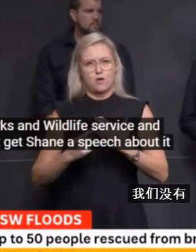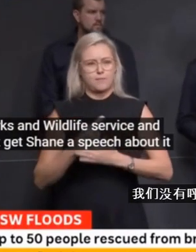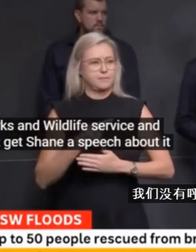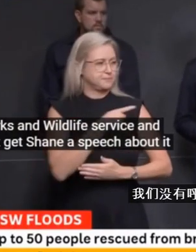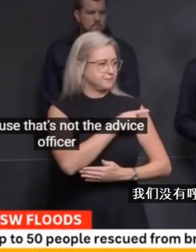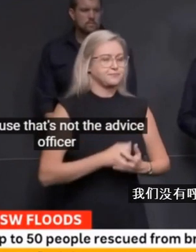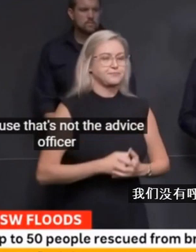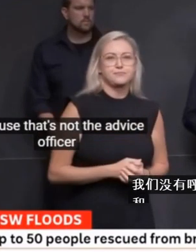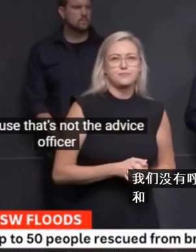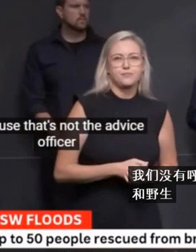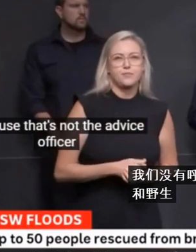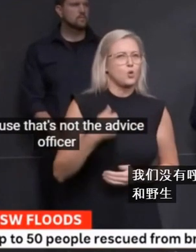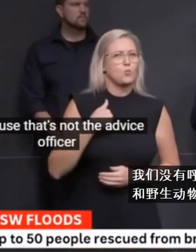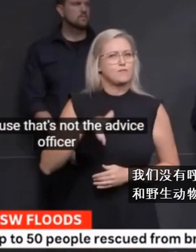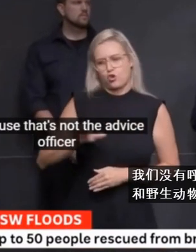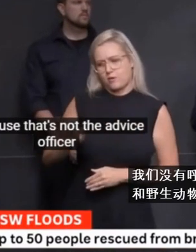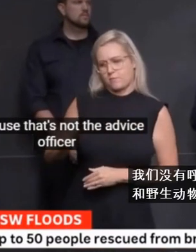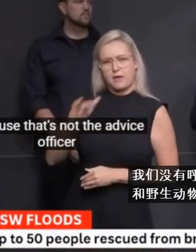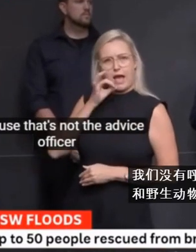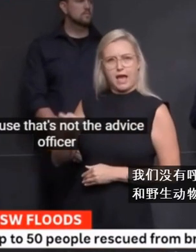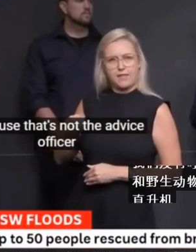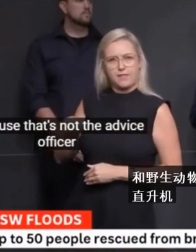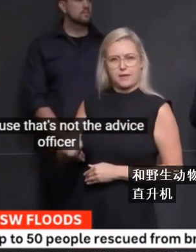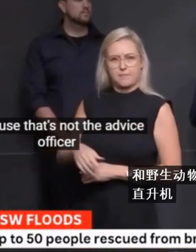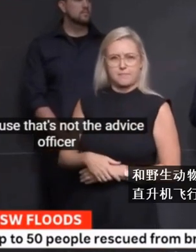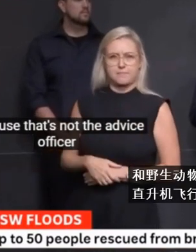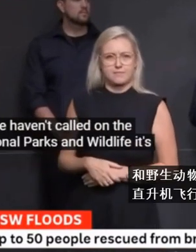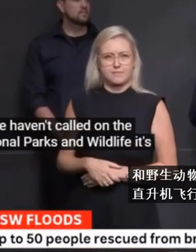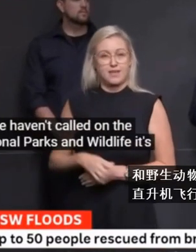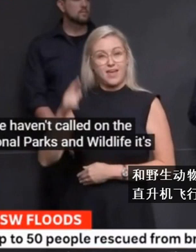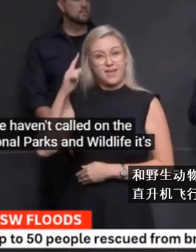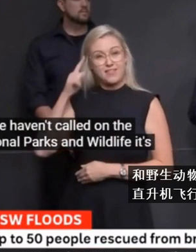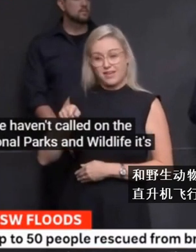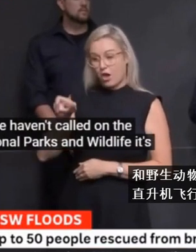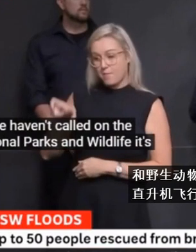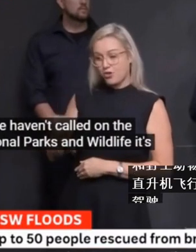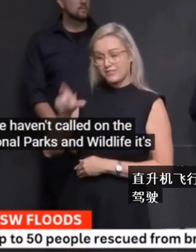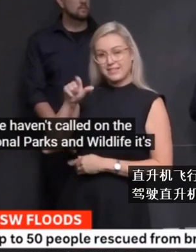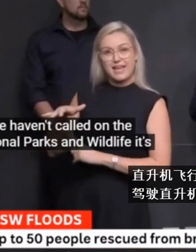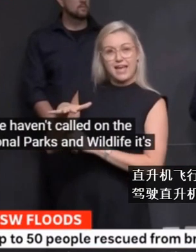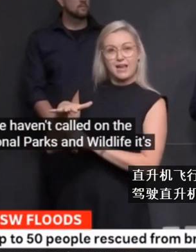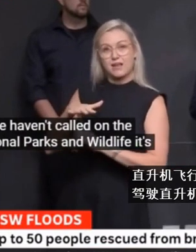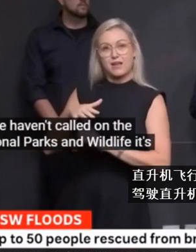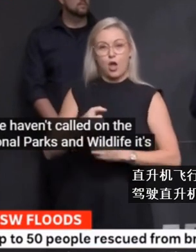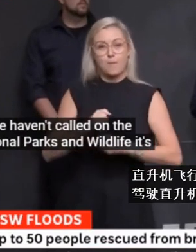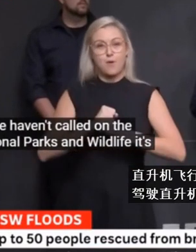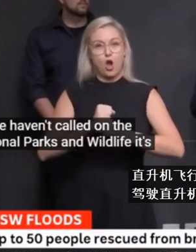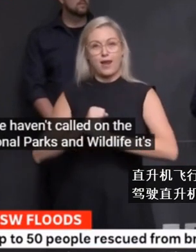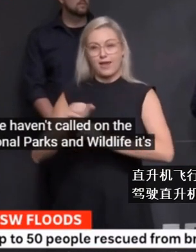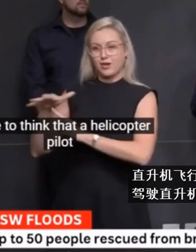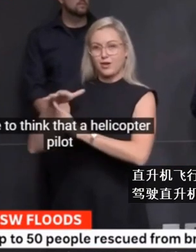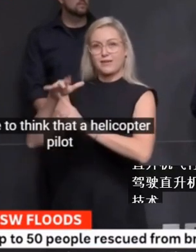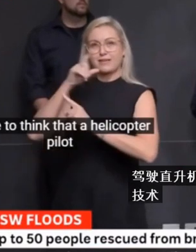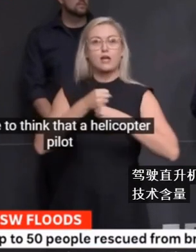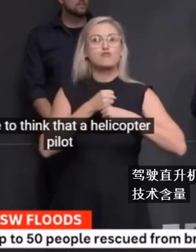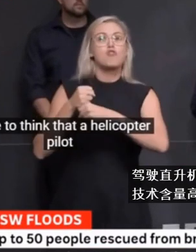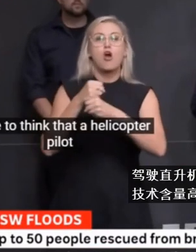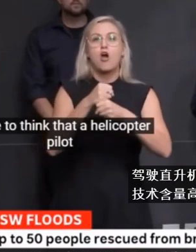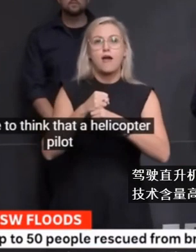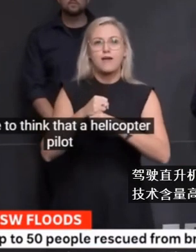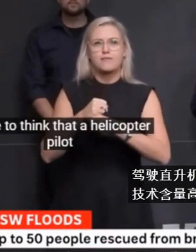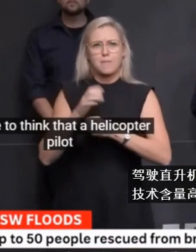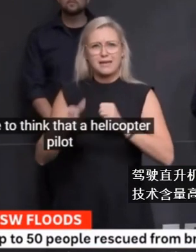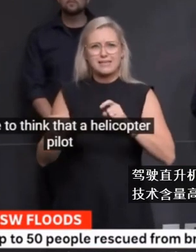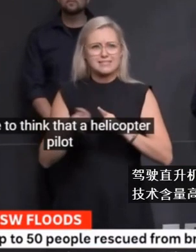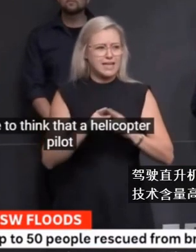We haven't called on the National Parks and Wildlife. It's naive to think that a helicopter pilot, because they can pilot a helicopter, can do a rescue. It is a highly